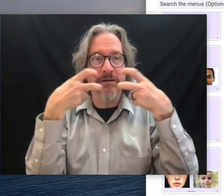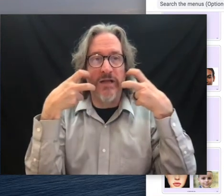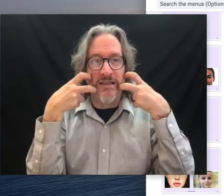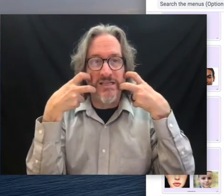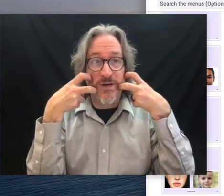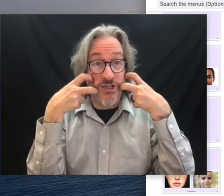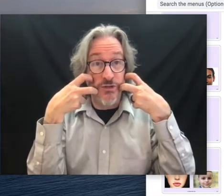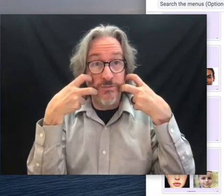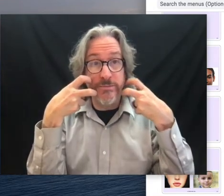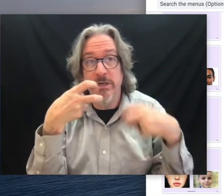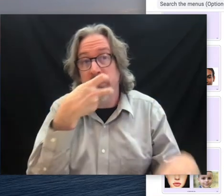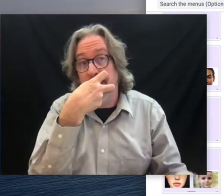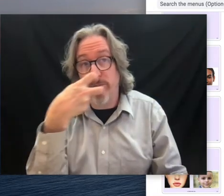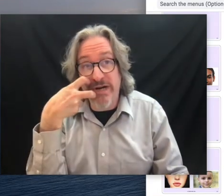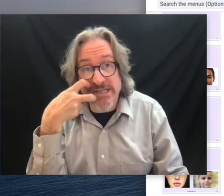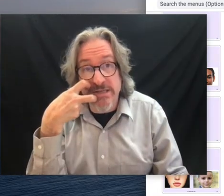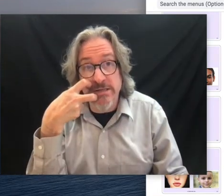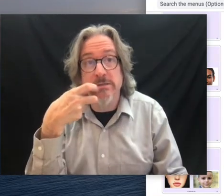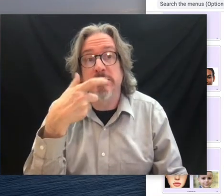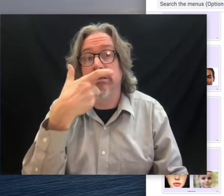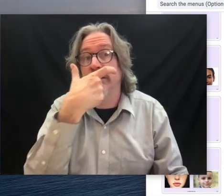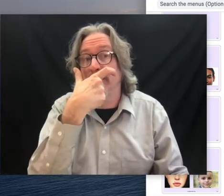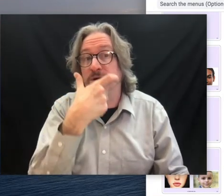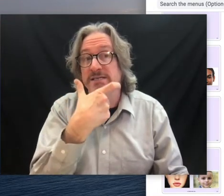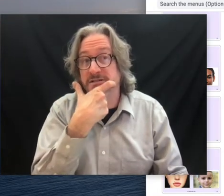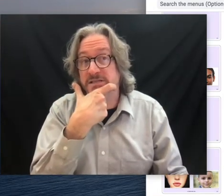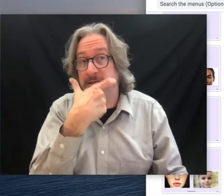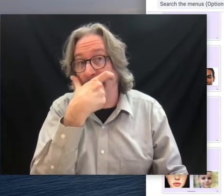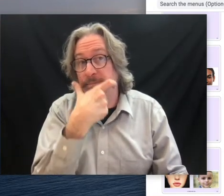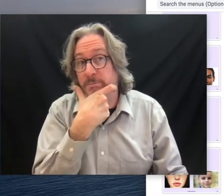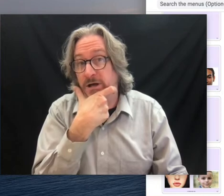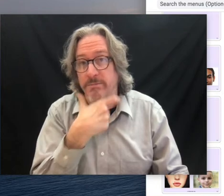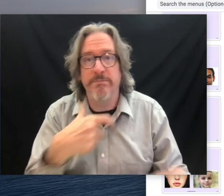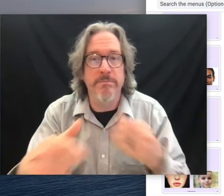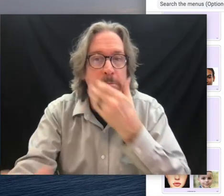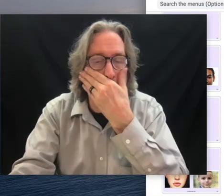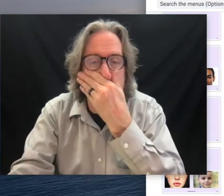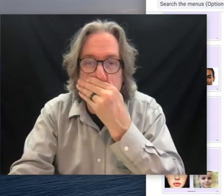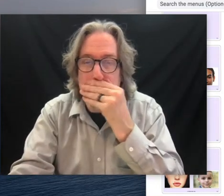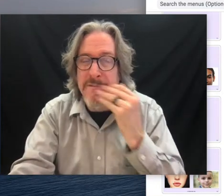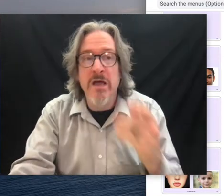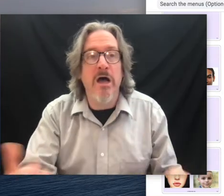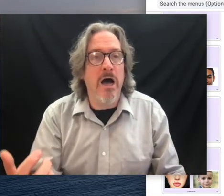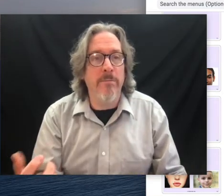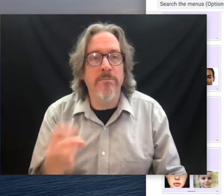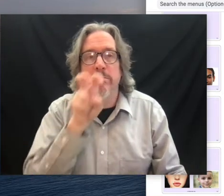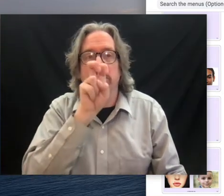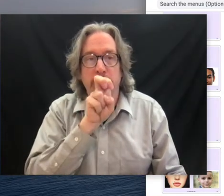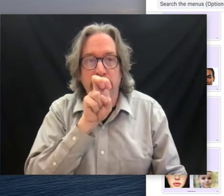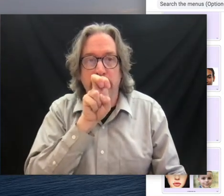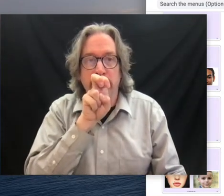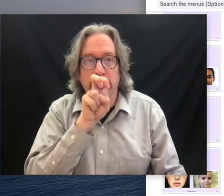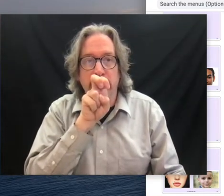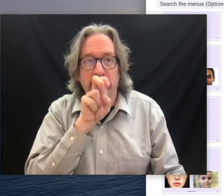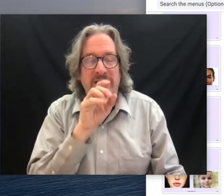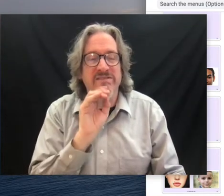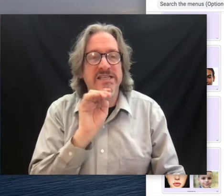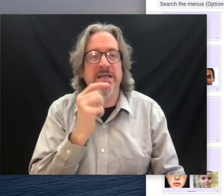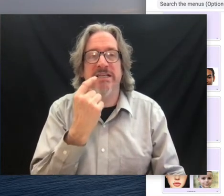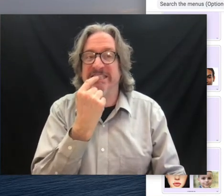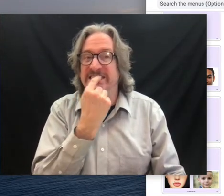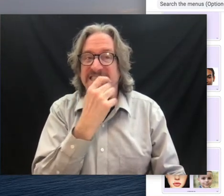seen it like this way too. Braces, braces, top and bottom. Um,